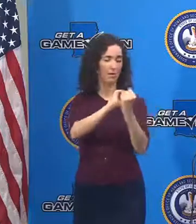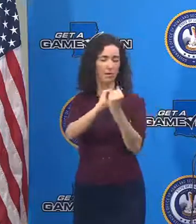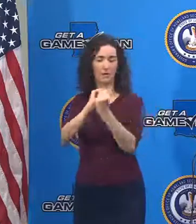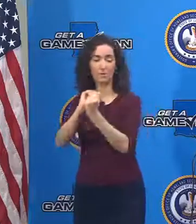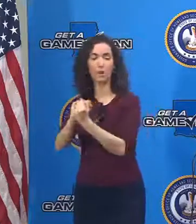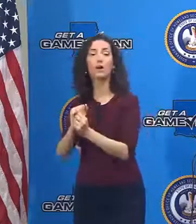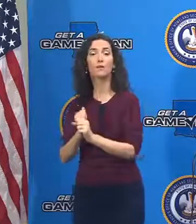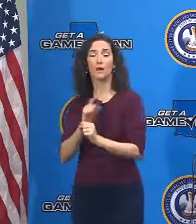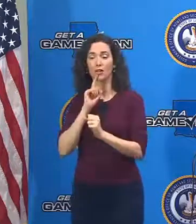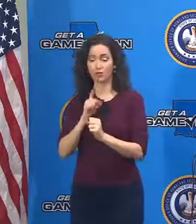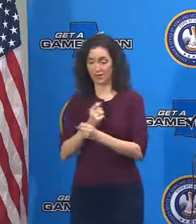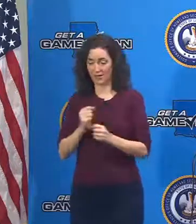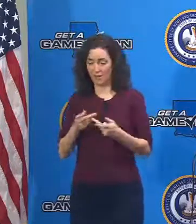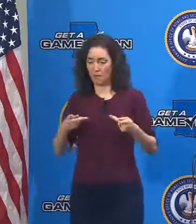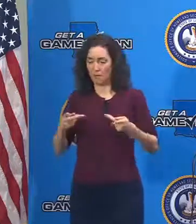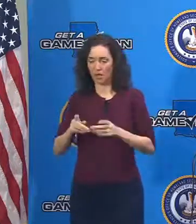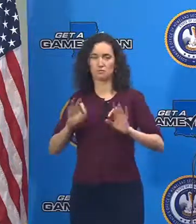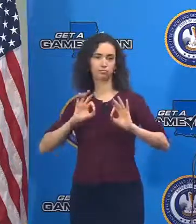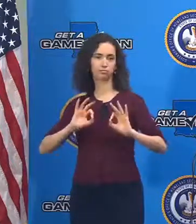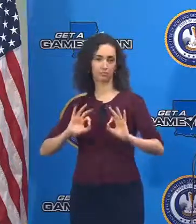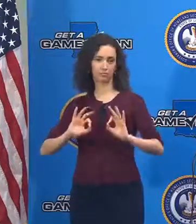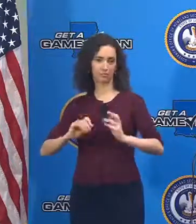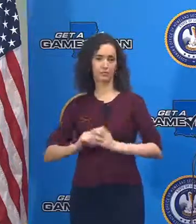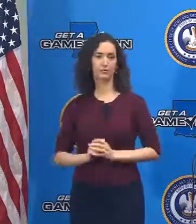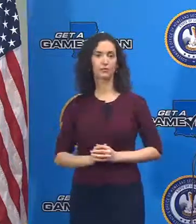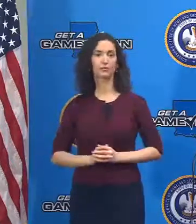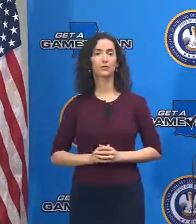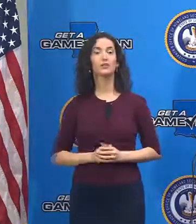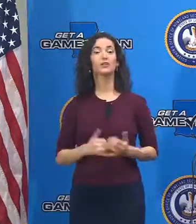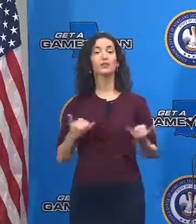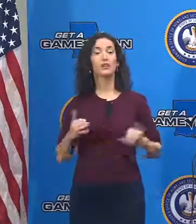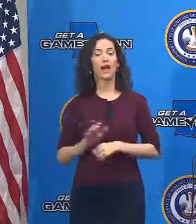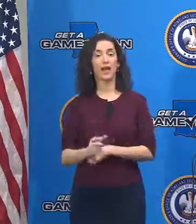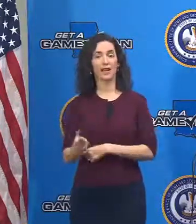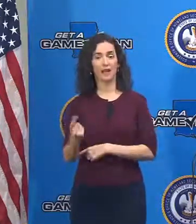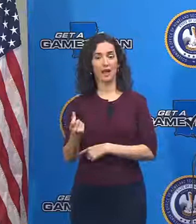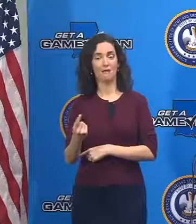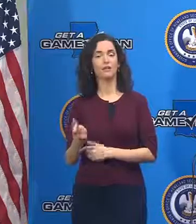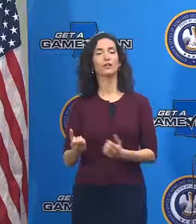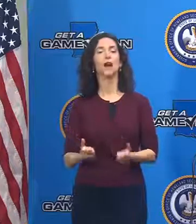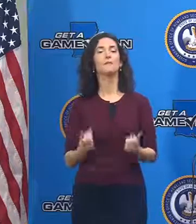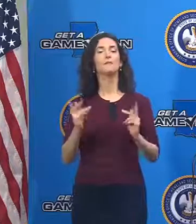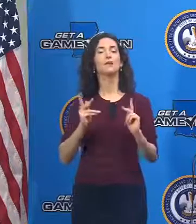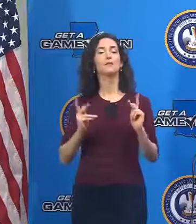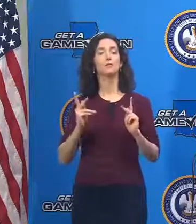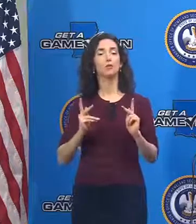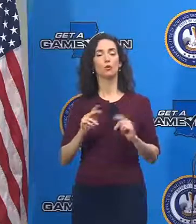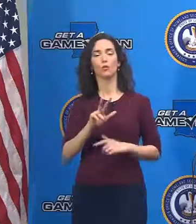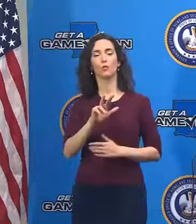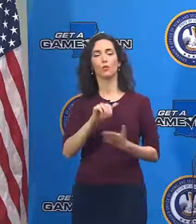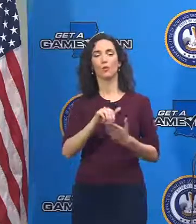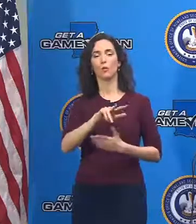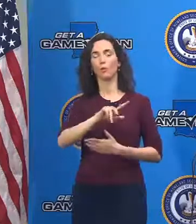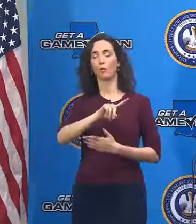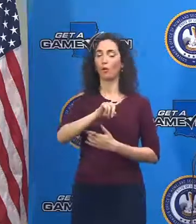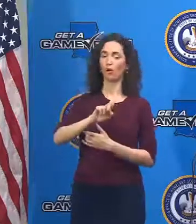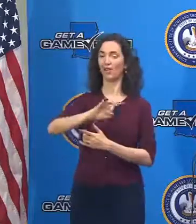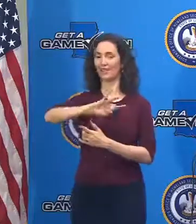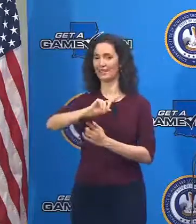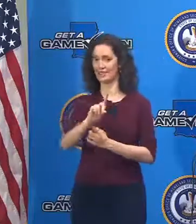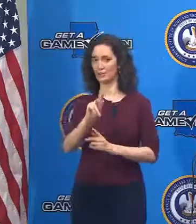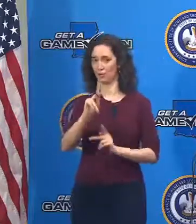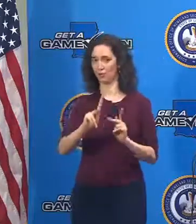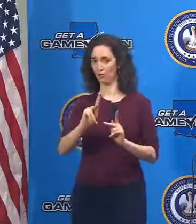and stable places. Right now, as 11 o'clock today, we have 3,180 people in the shelters. That's